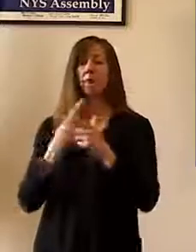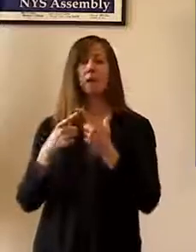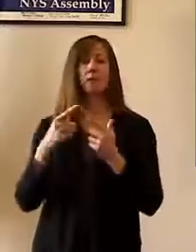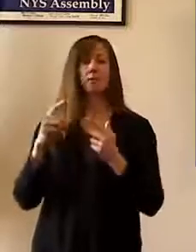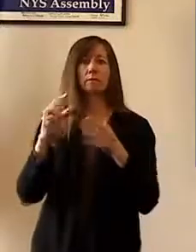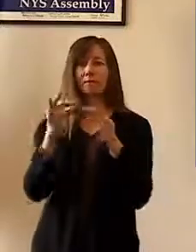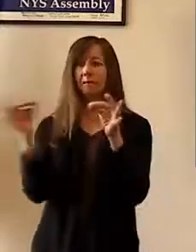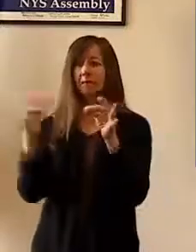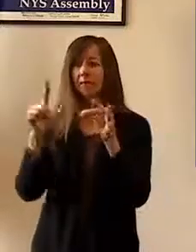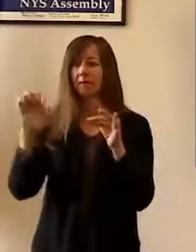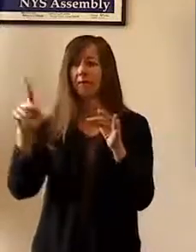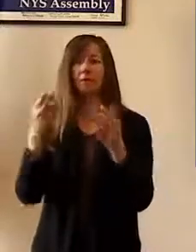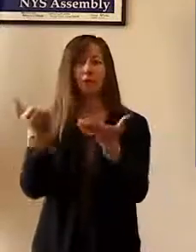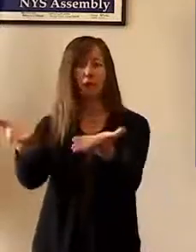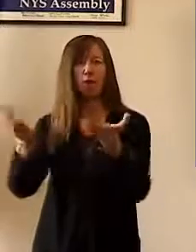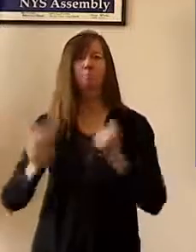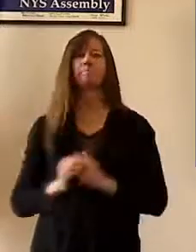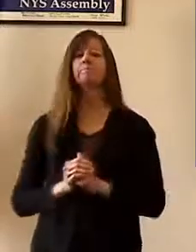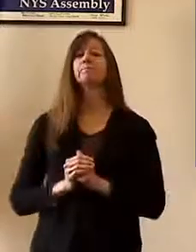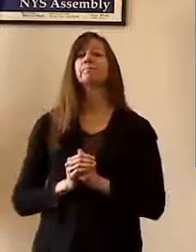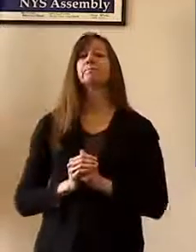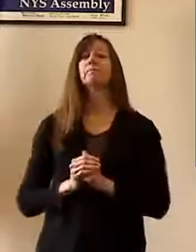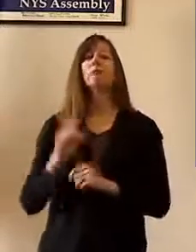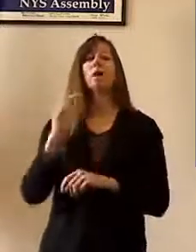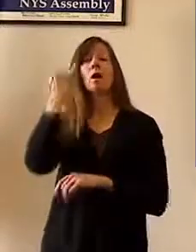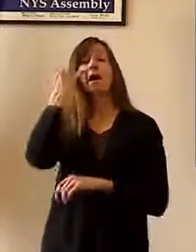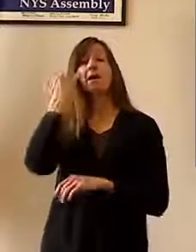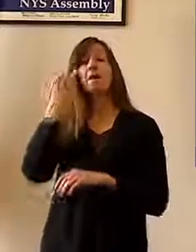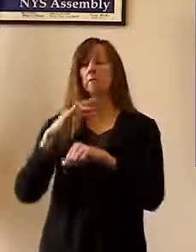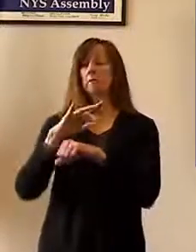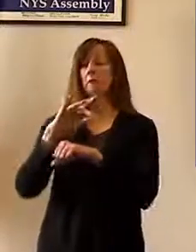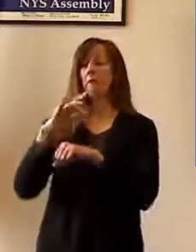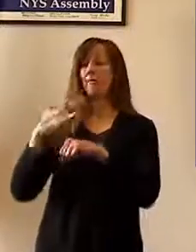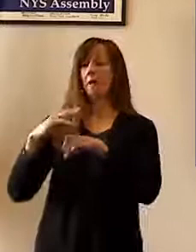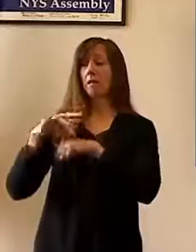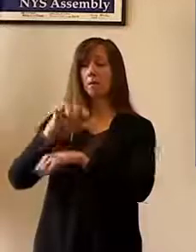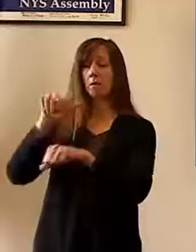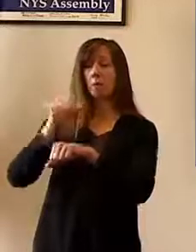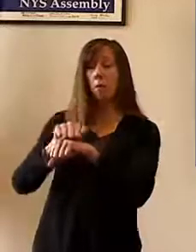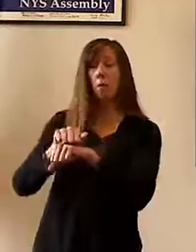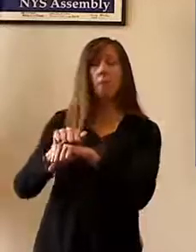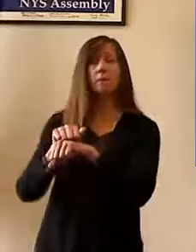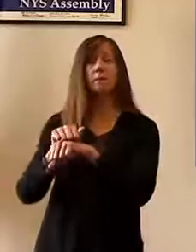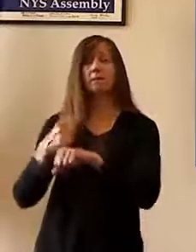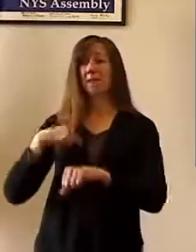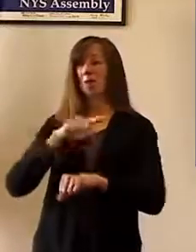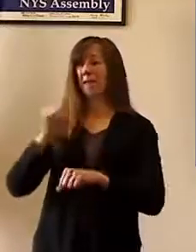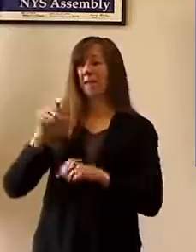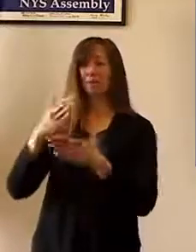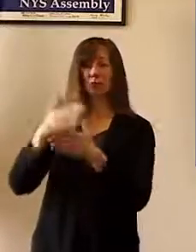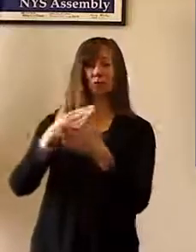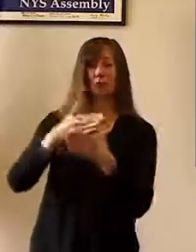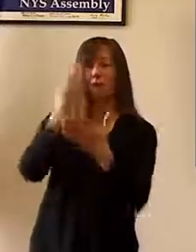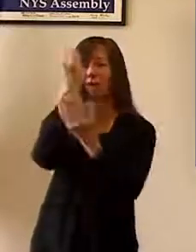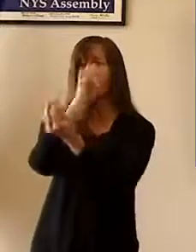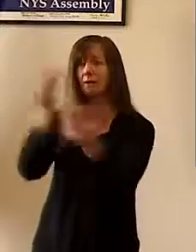as appointments become available, and we need to share that information, and we don't necessarily have people waiting to sign up,